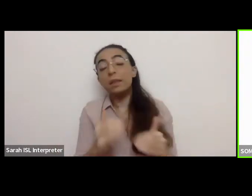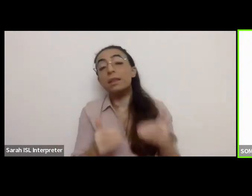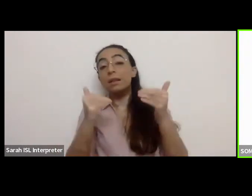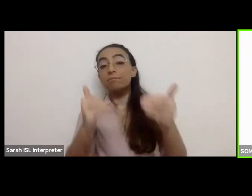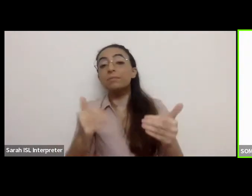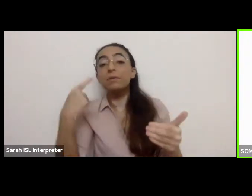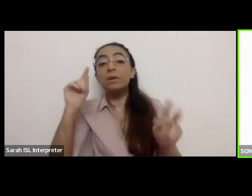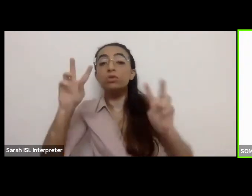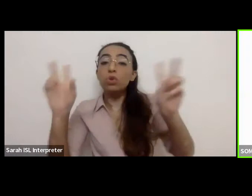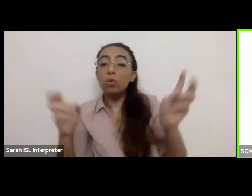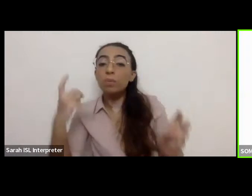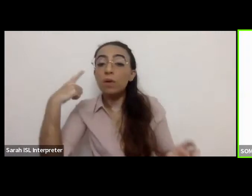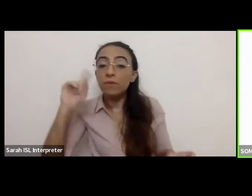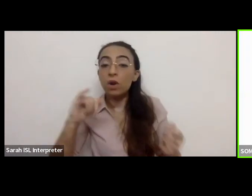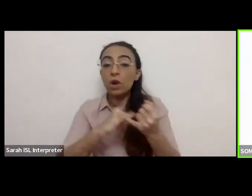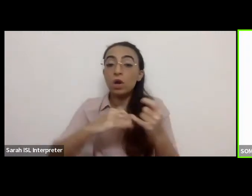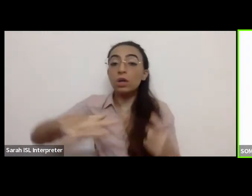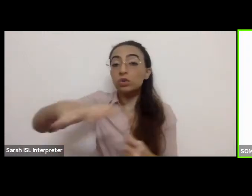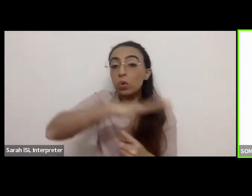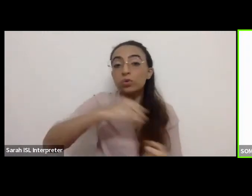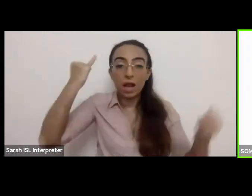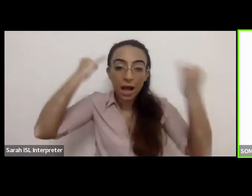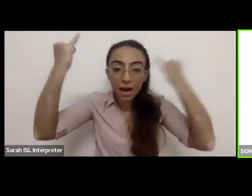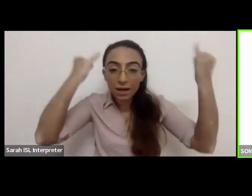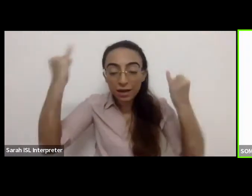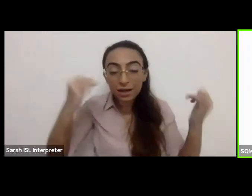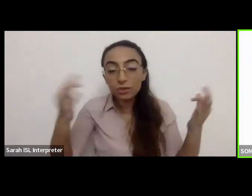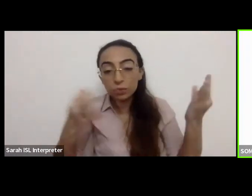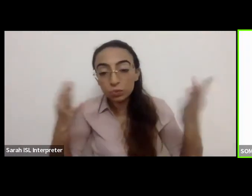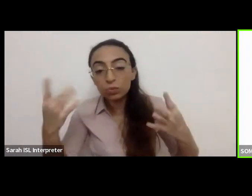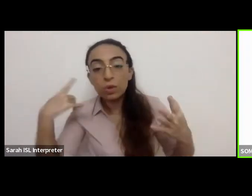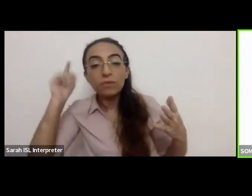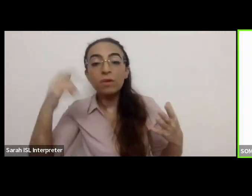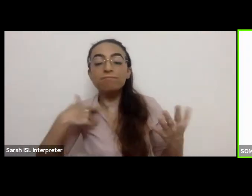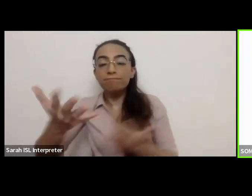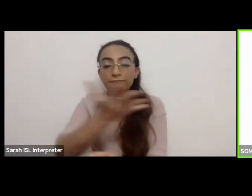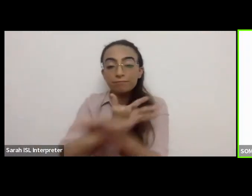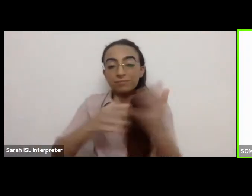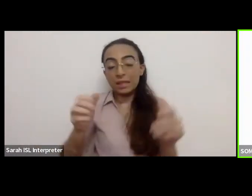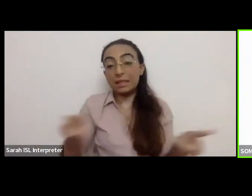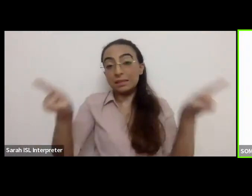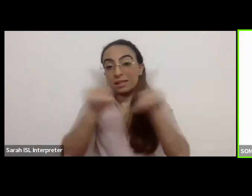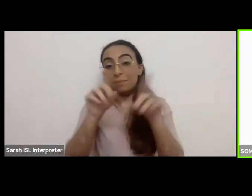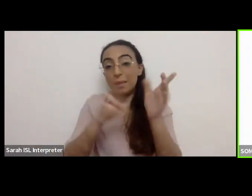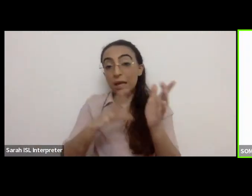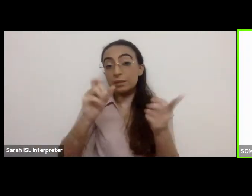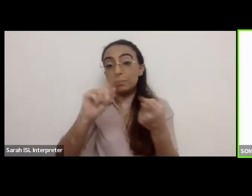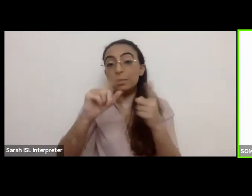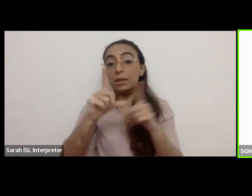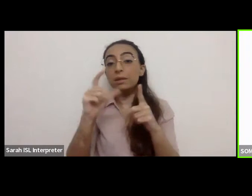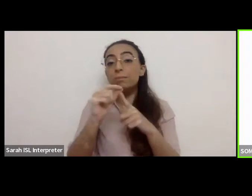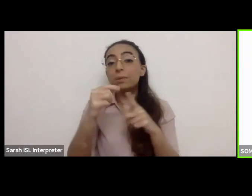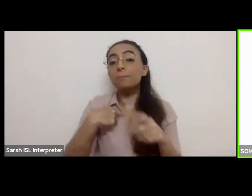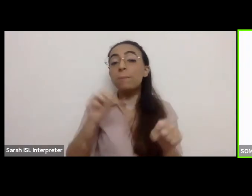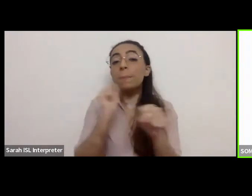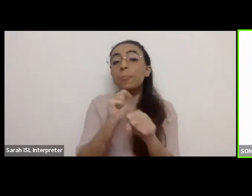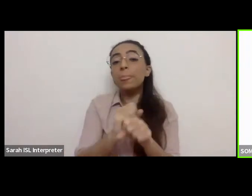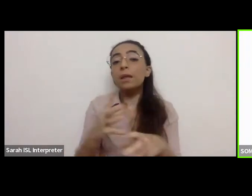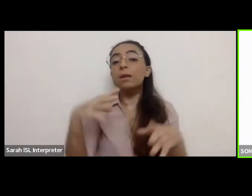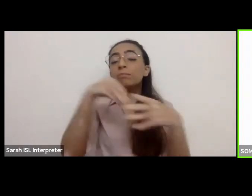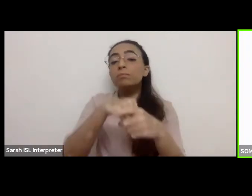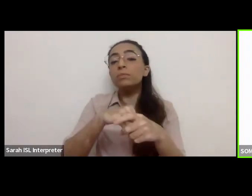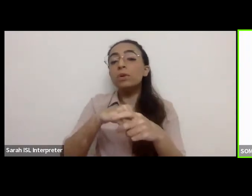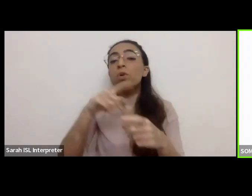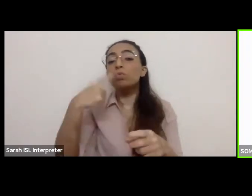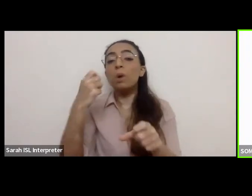of creating social innovation hub. We are, as NCPEDP, working on, with